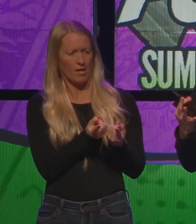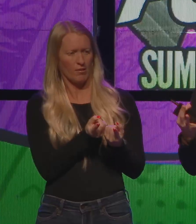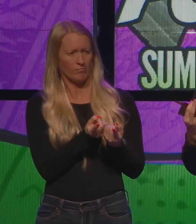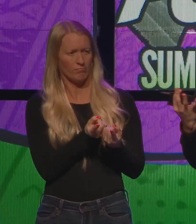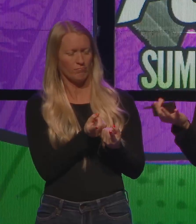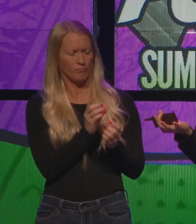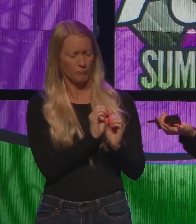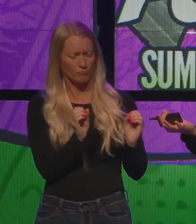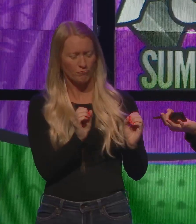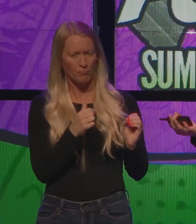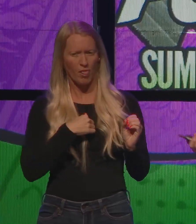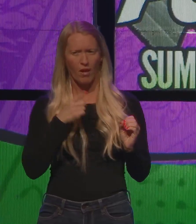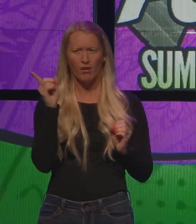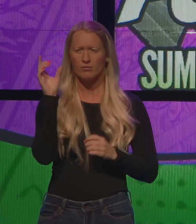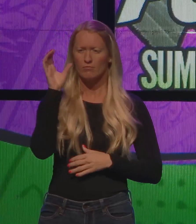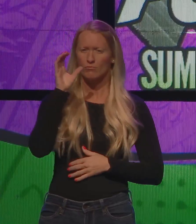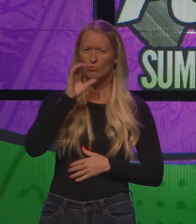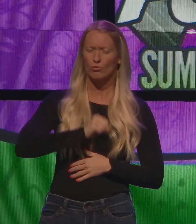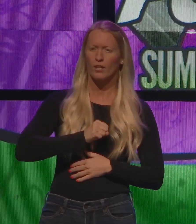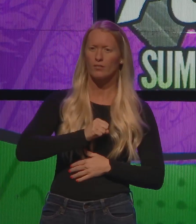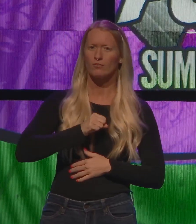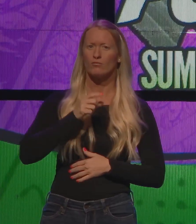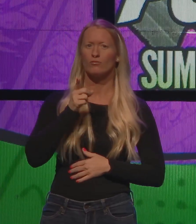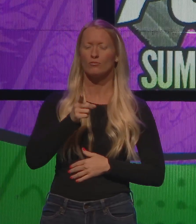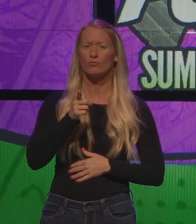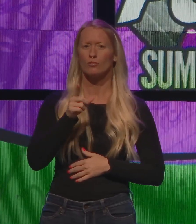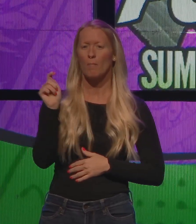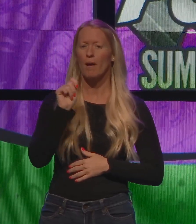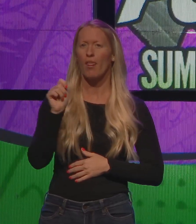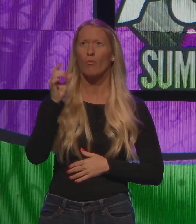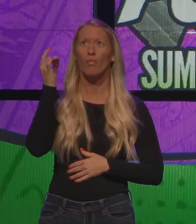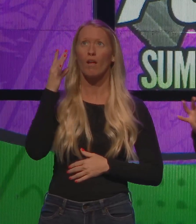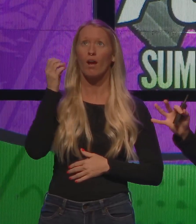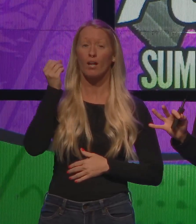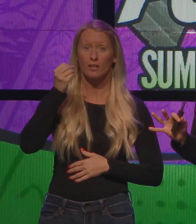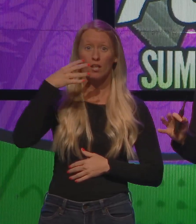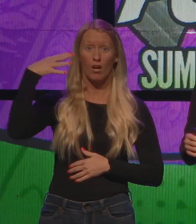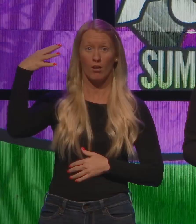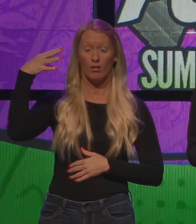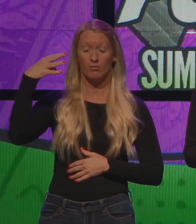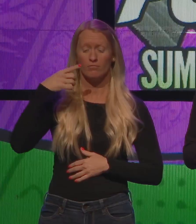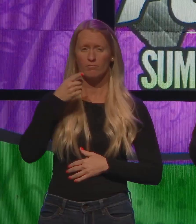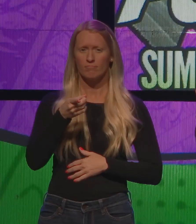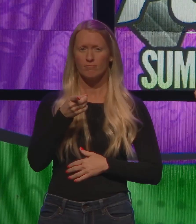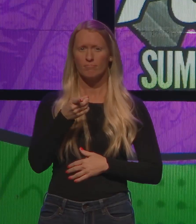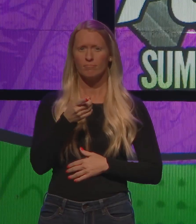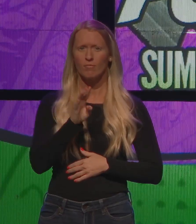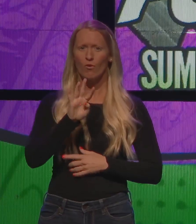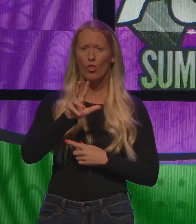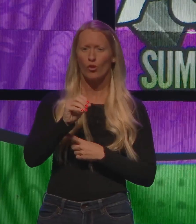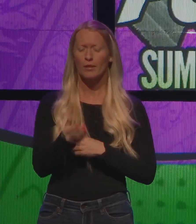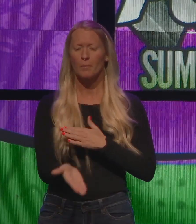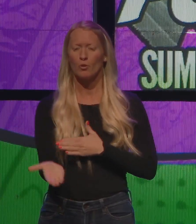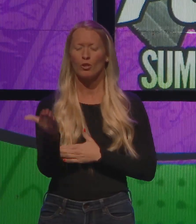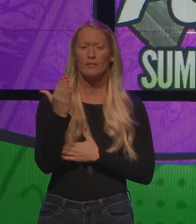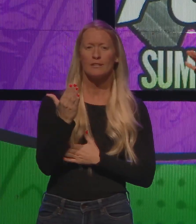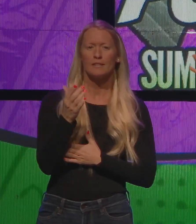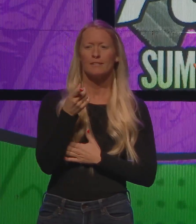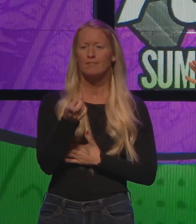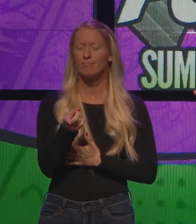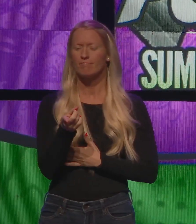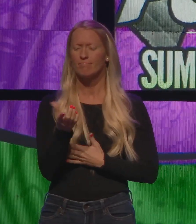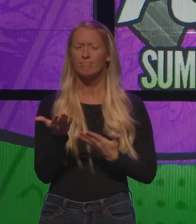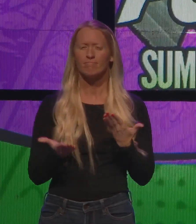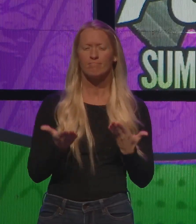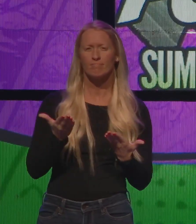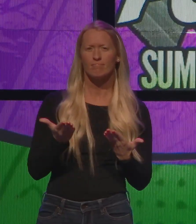on. Again, 4:30 in the morning, we are not early risers. Something's off. So I, kind of wait a minute. I hear her